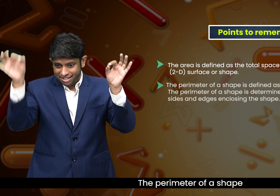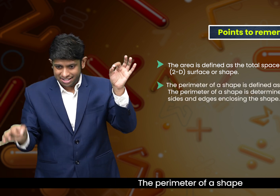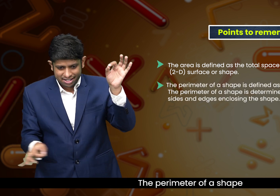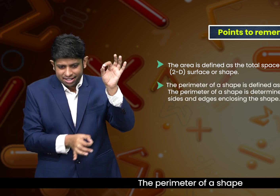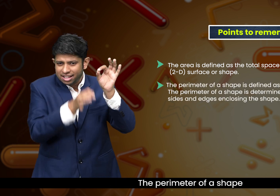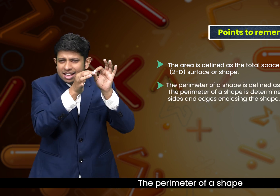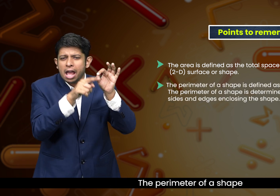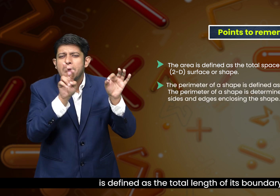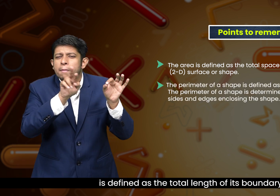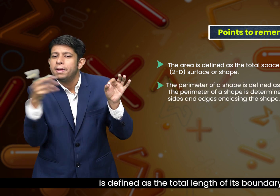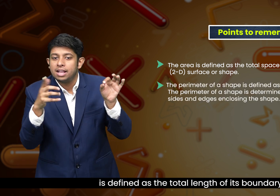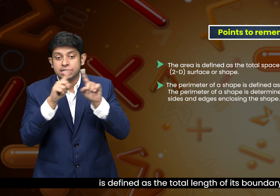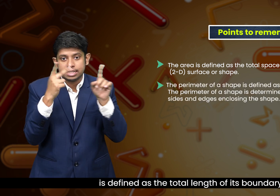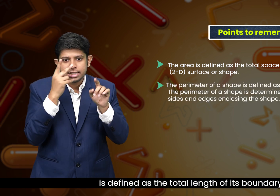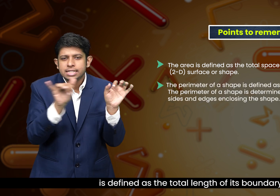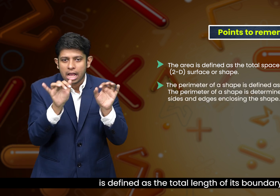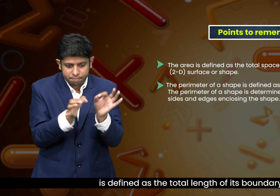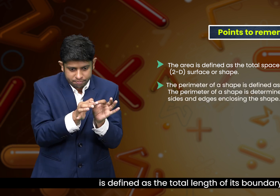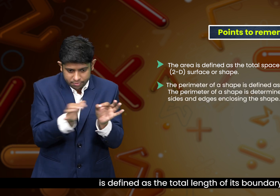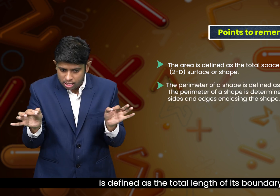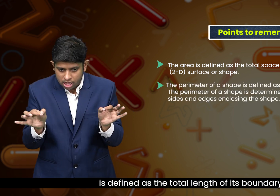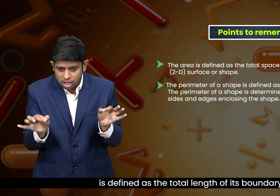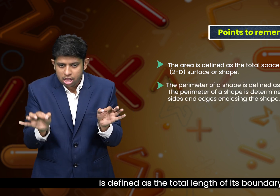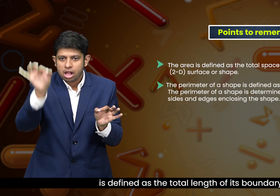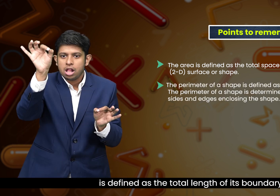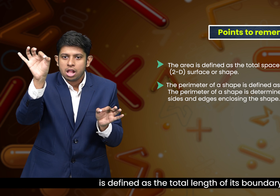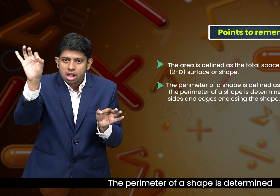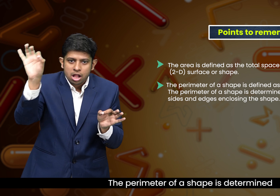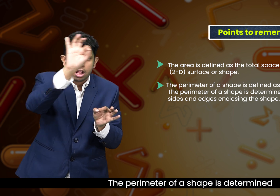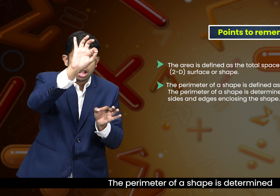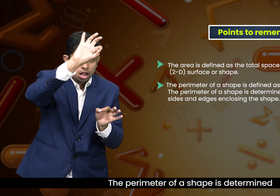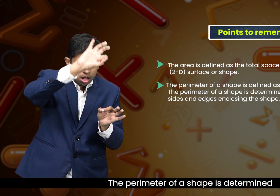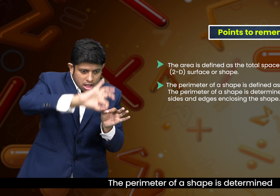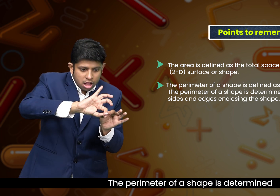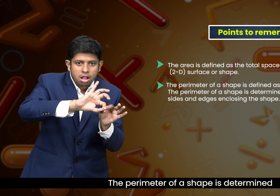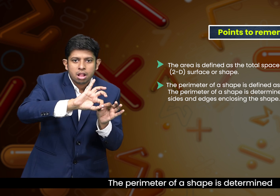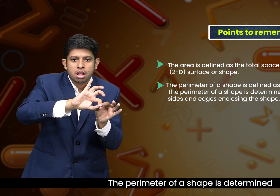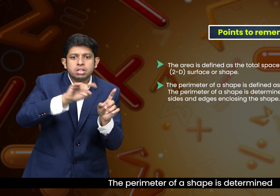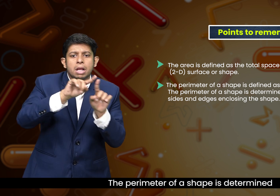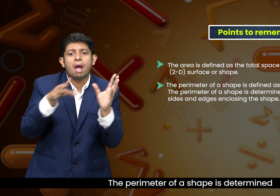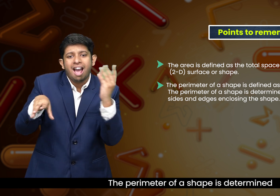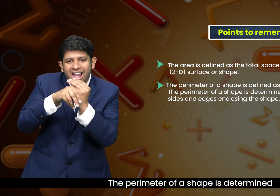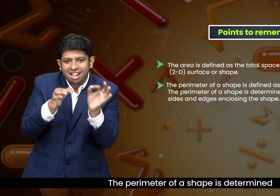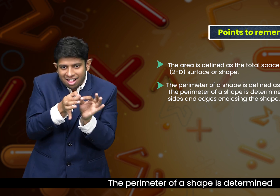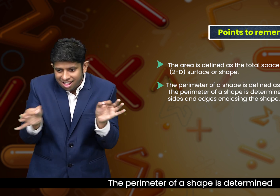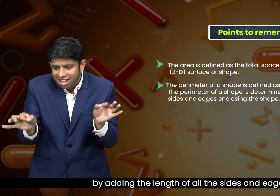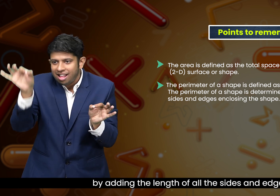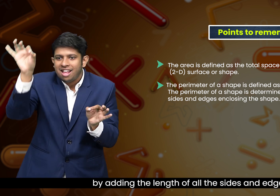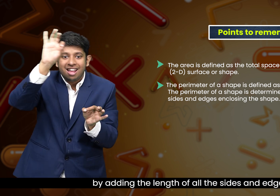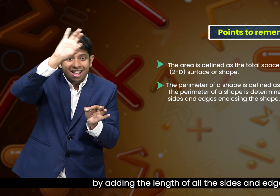perimeter of a shape is defined as the total length of its boundary. The perimeter of a shape is determined by adding the